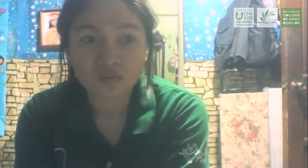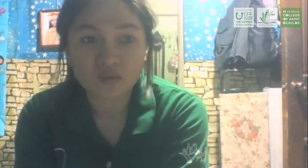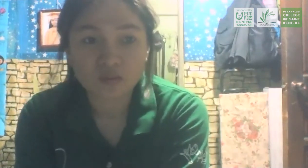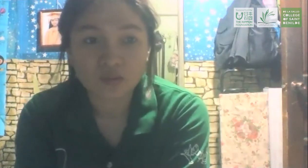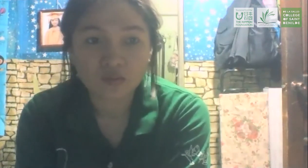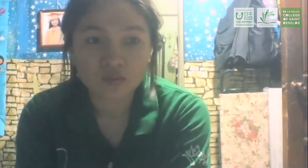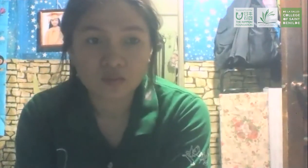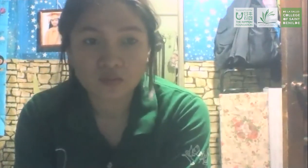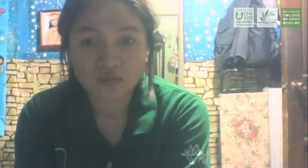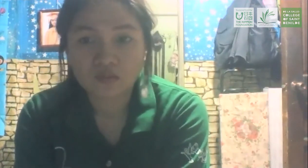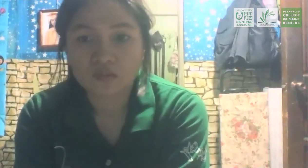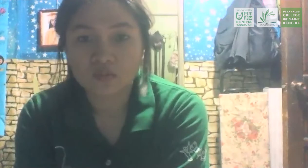Yeah, I mean, Yami,